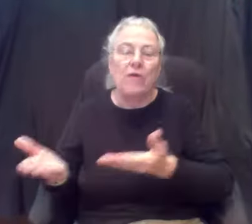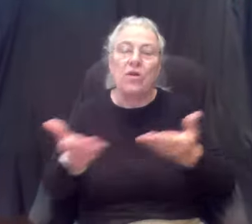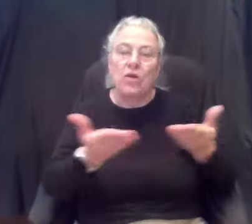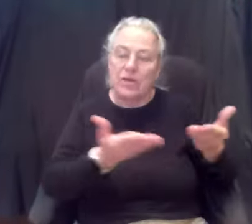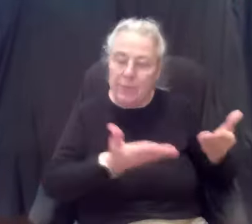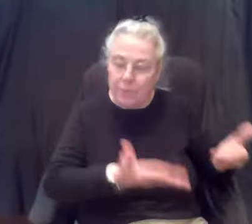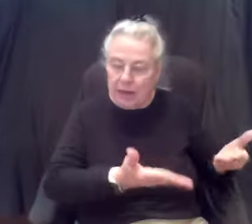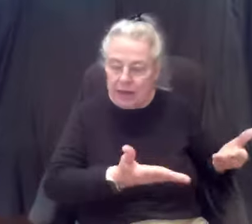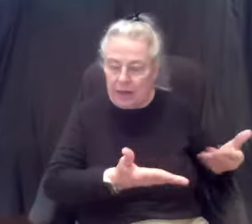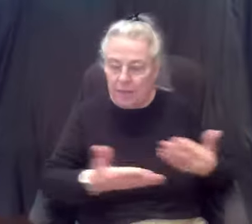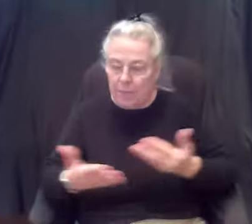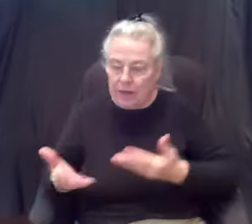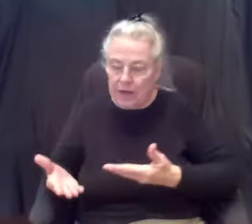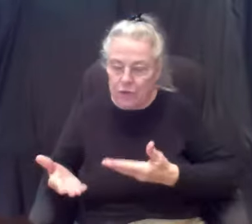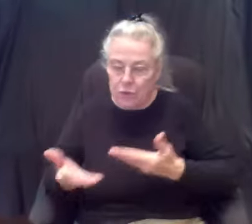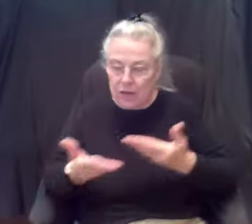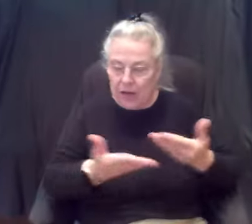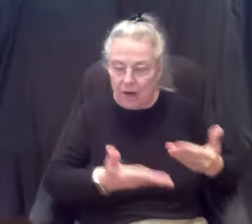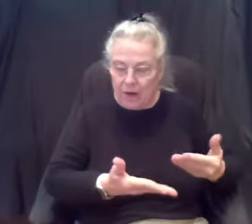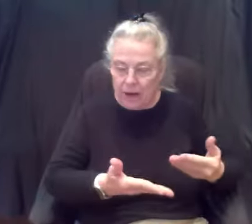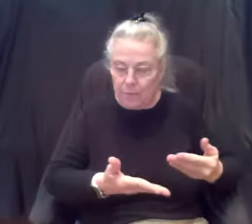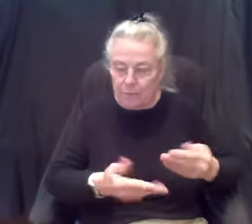look at the meaning to carry.